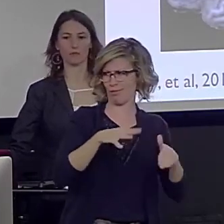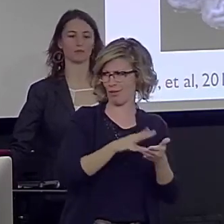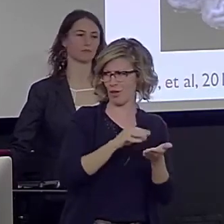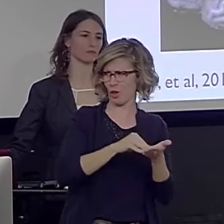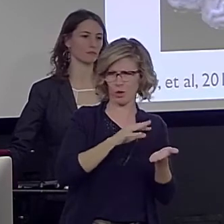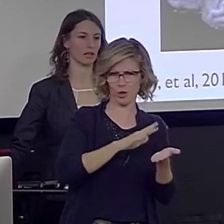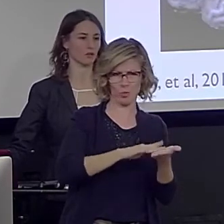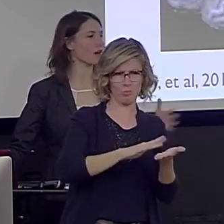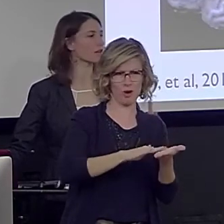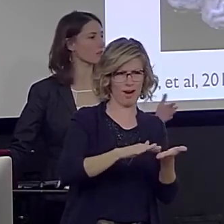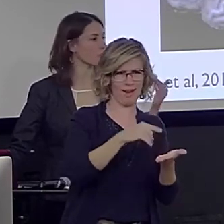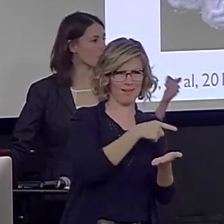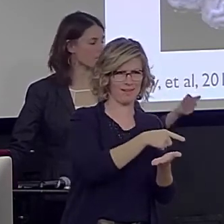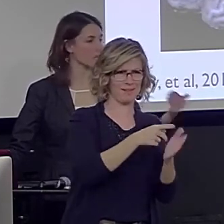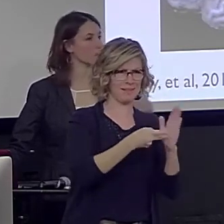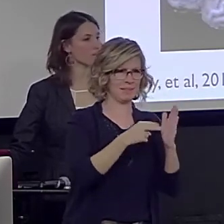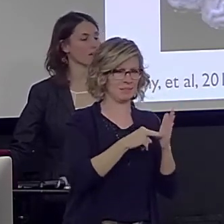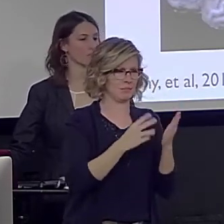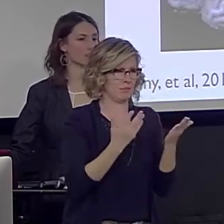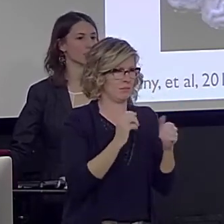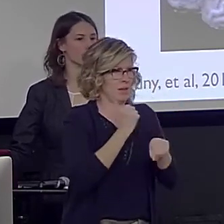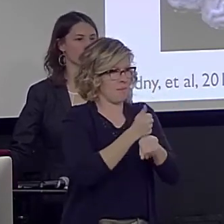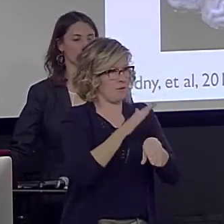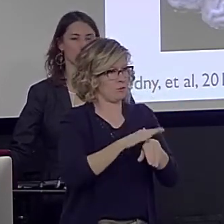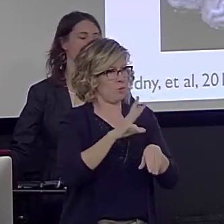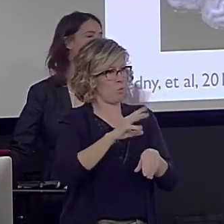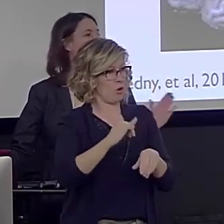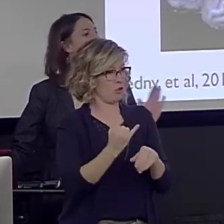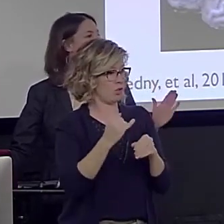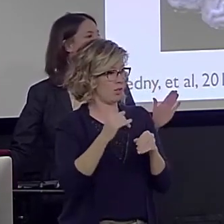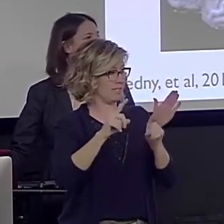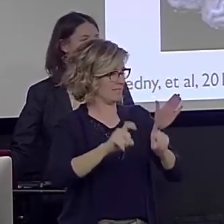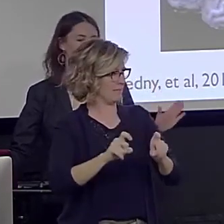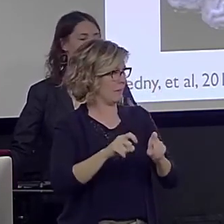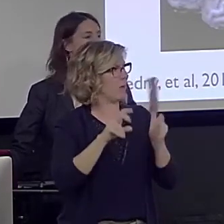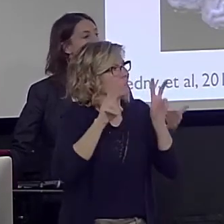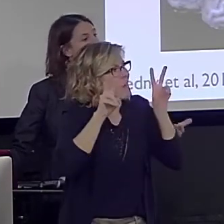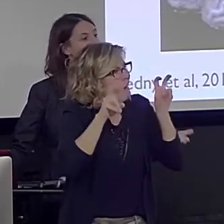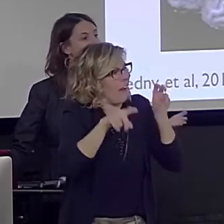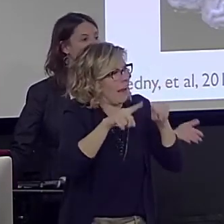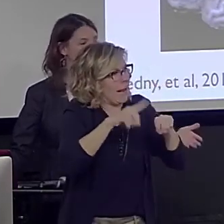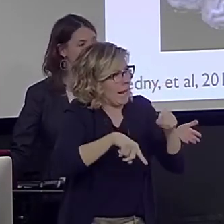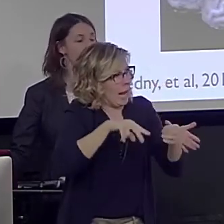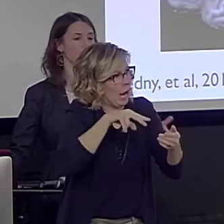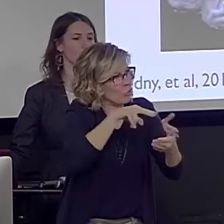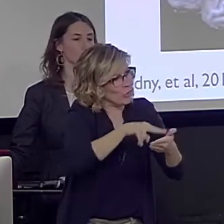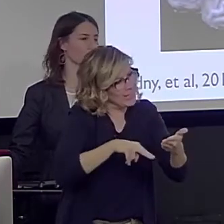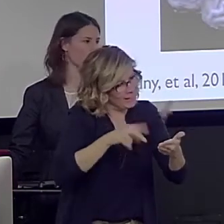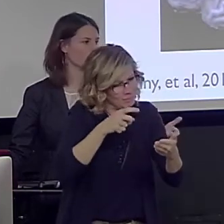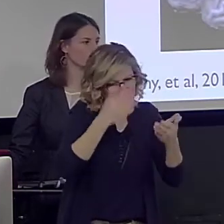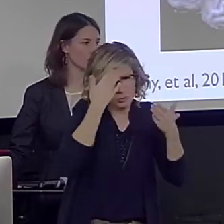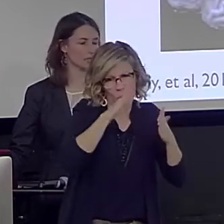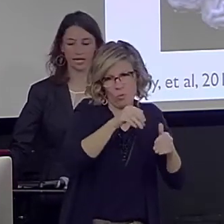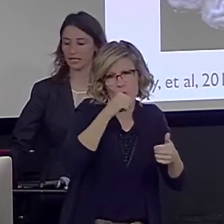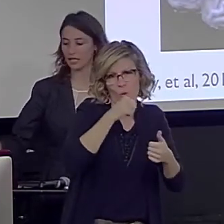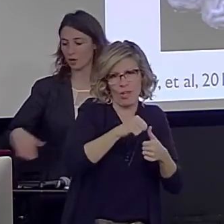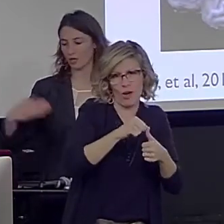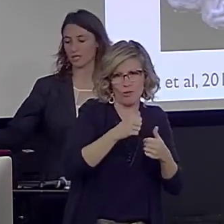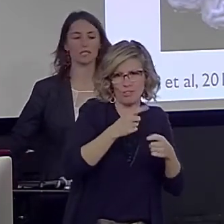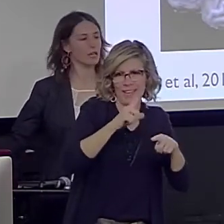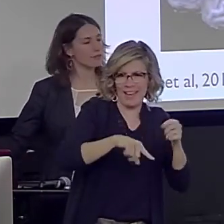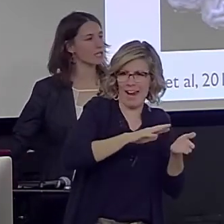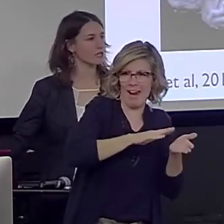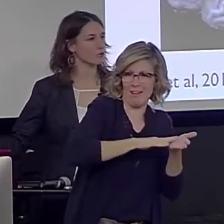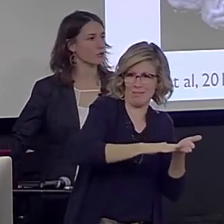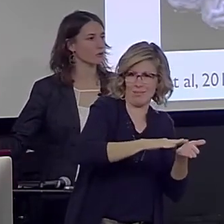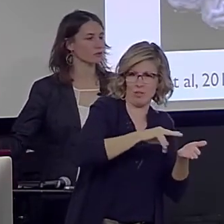So they're not, based on the Woodcock-Johnson testing, they can't read. They don't even know their letters, so they can't read Braille yet. Whereas